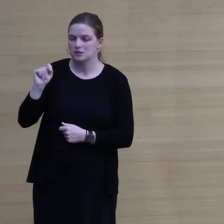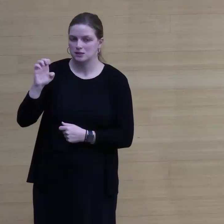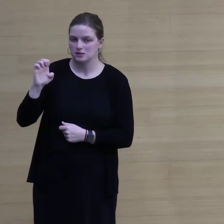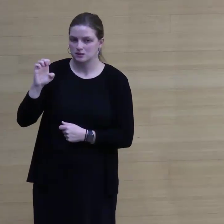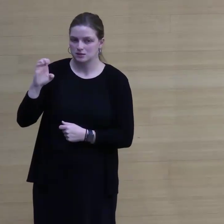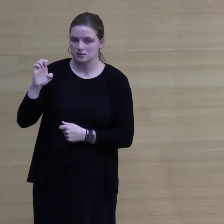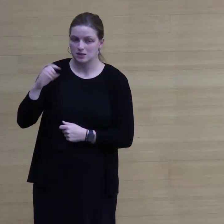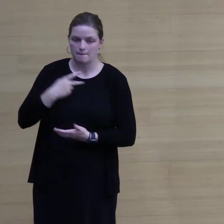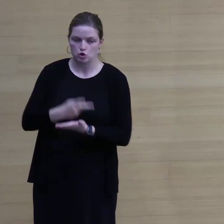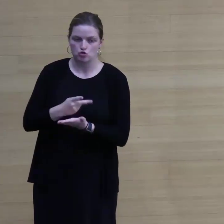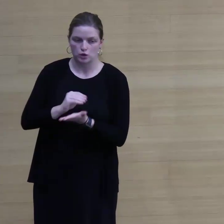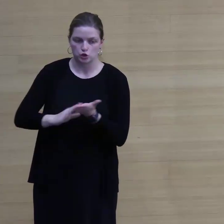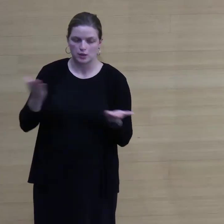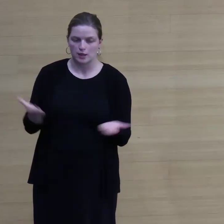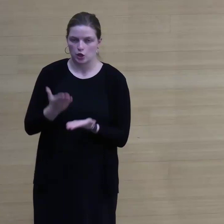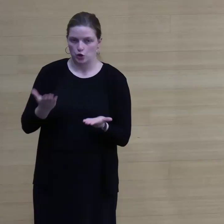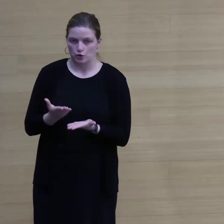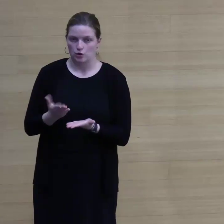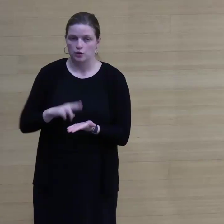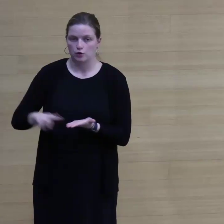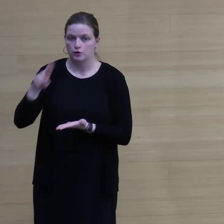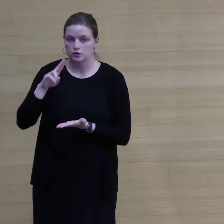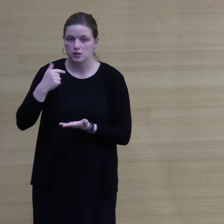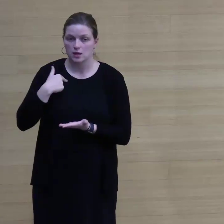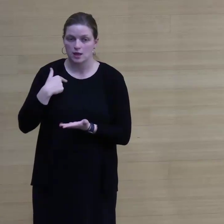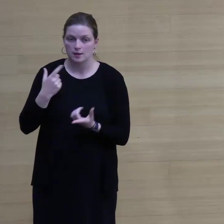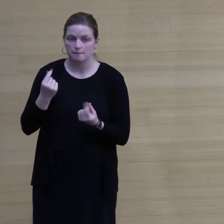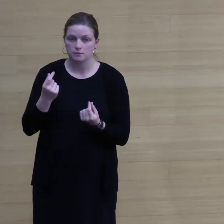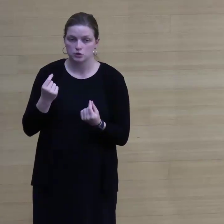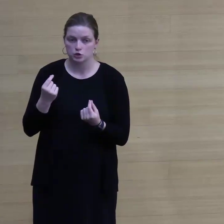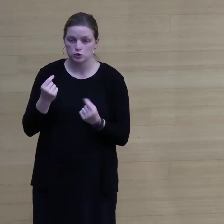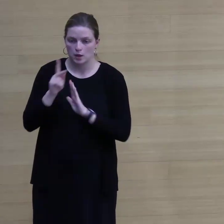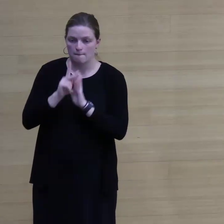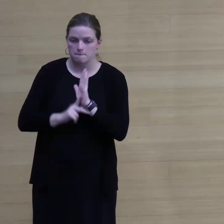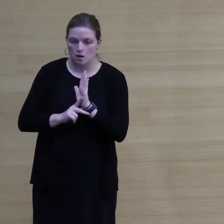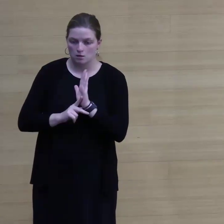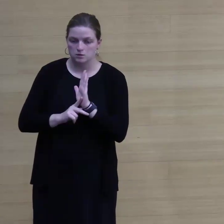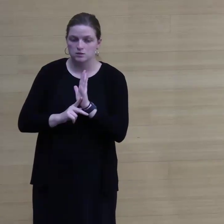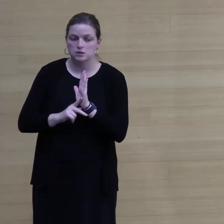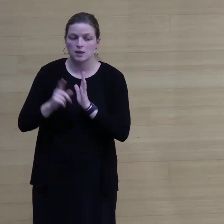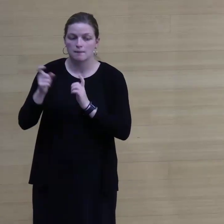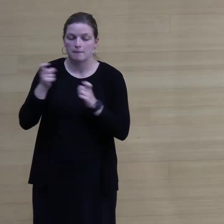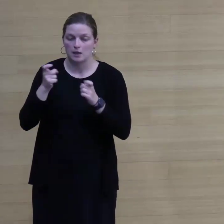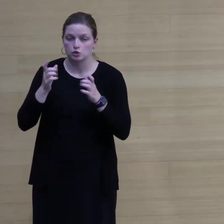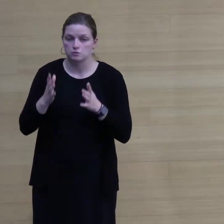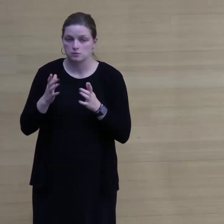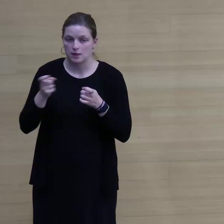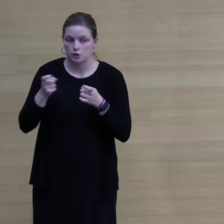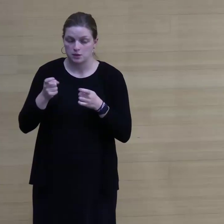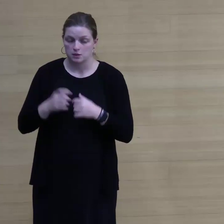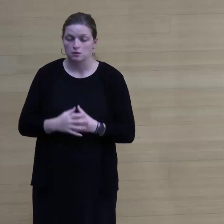a graduate student here at Brandeis. I'm doing a global health policy and management. So